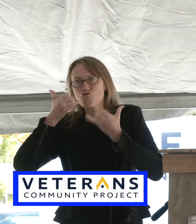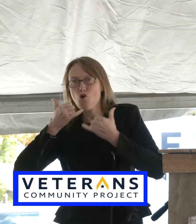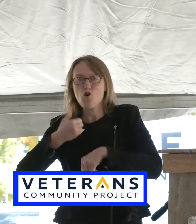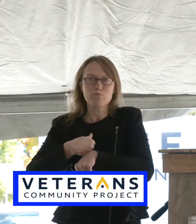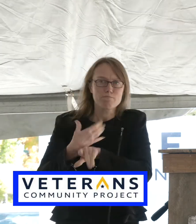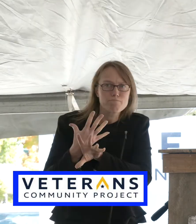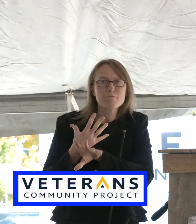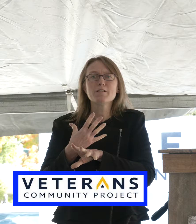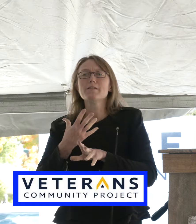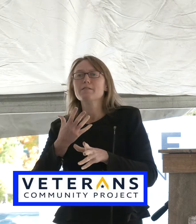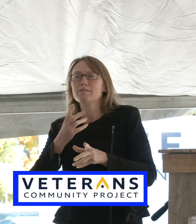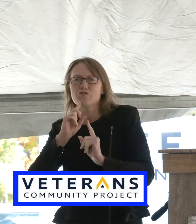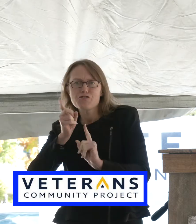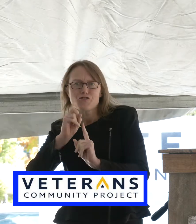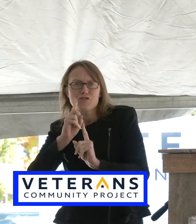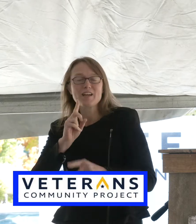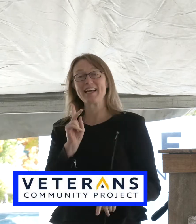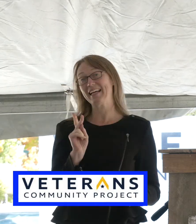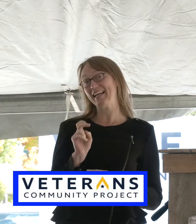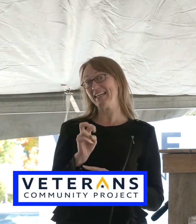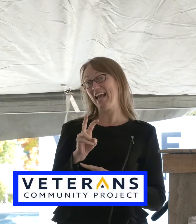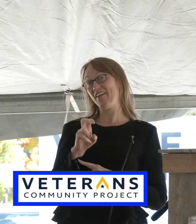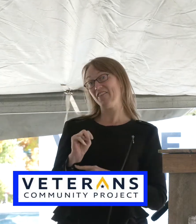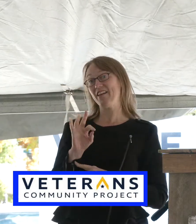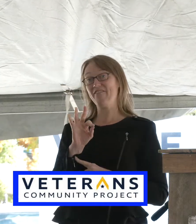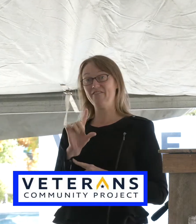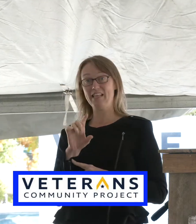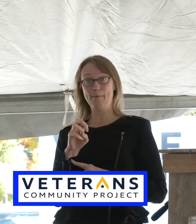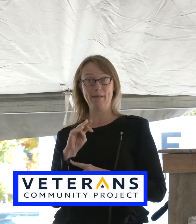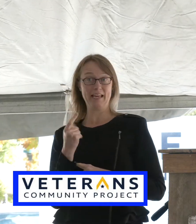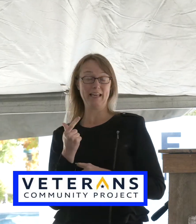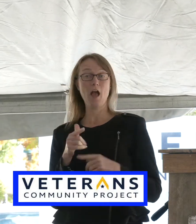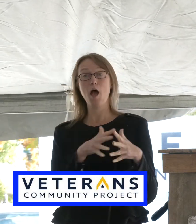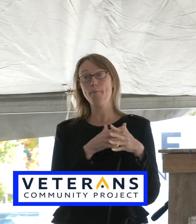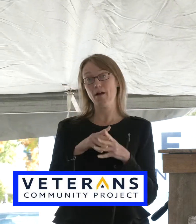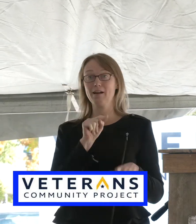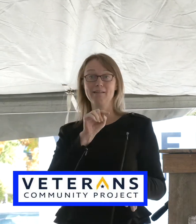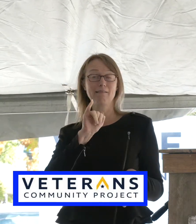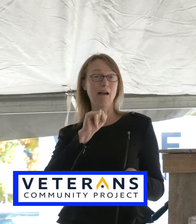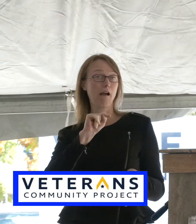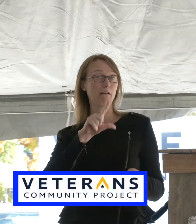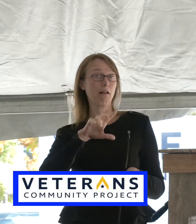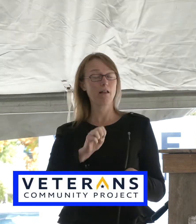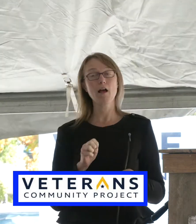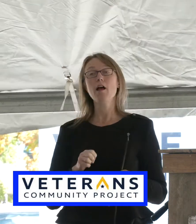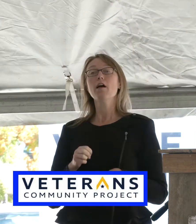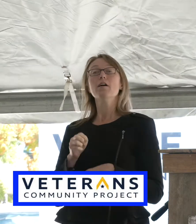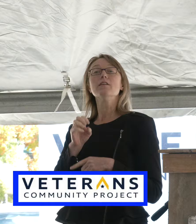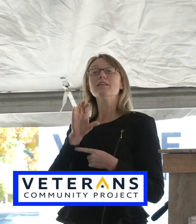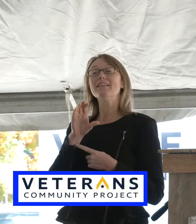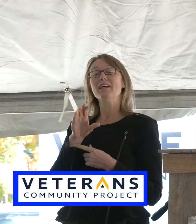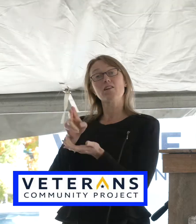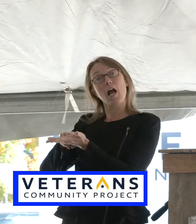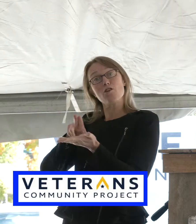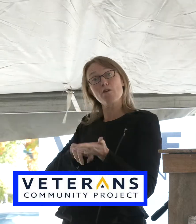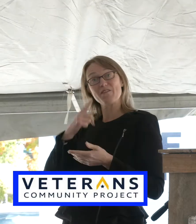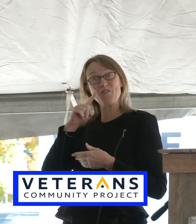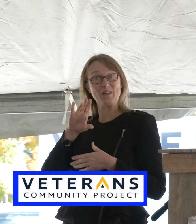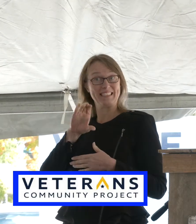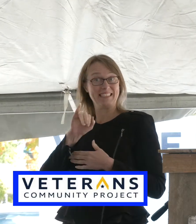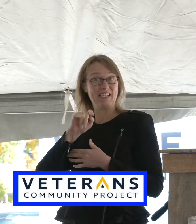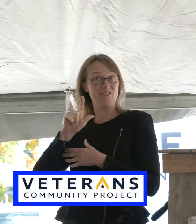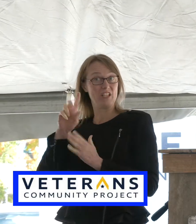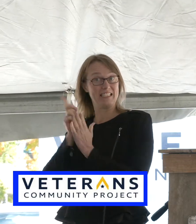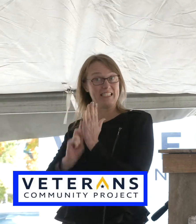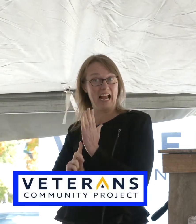Kevin Fleming as legal representative, American Title for their help clearing the way, Castle Contracting for civil design and construction, Vern